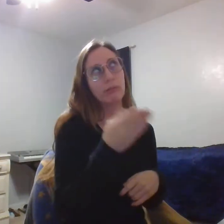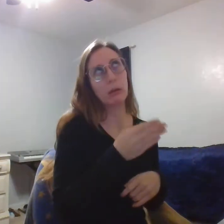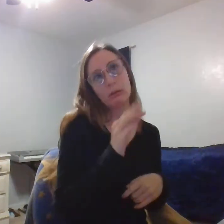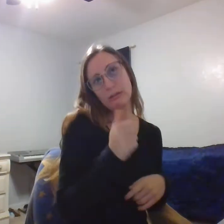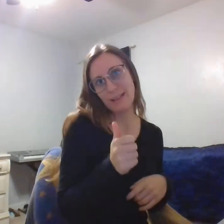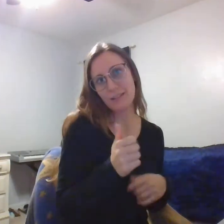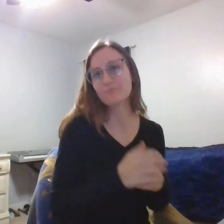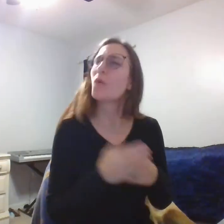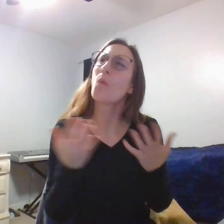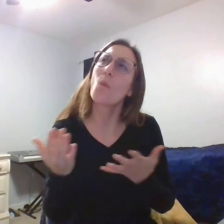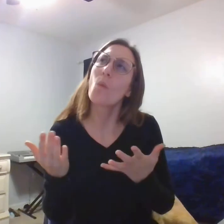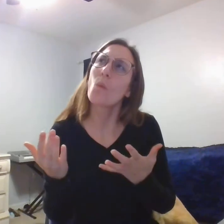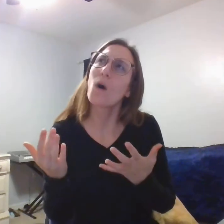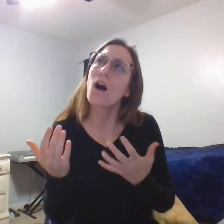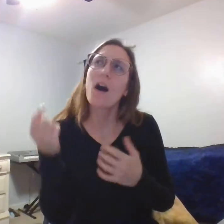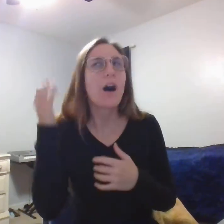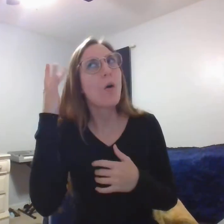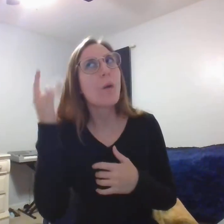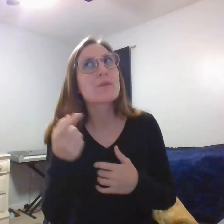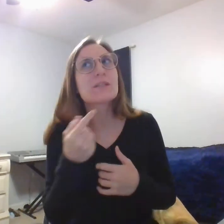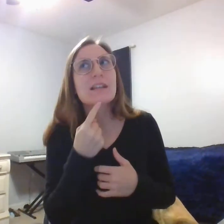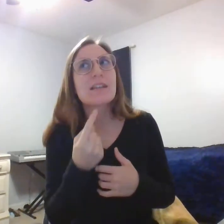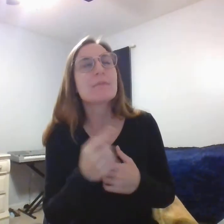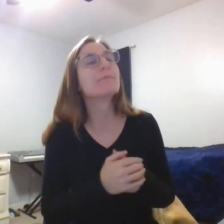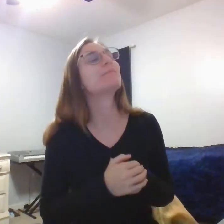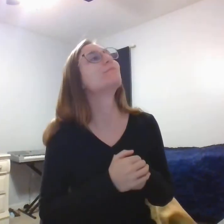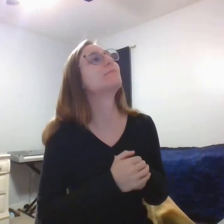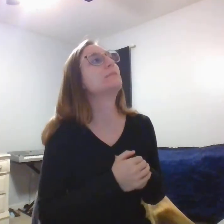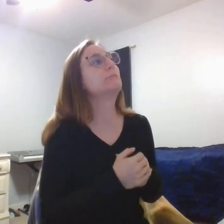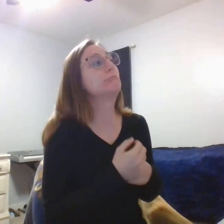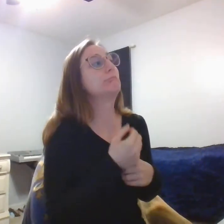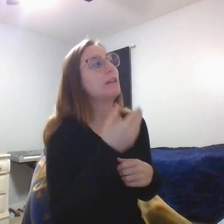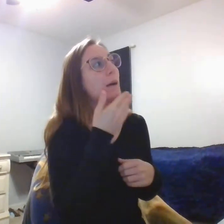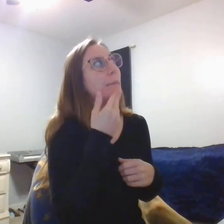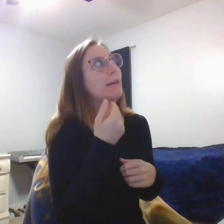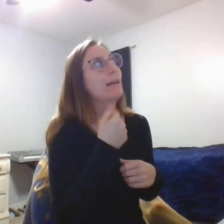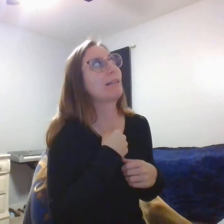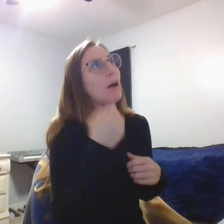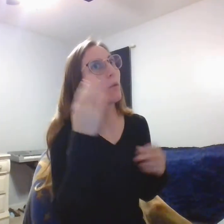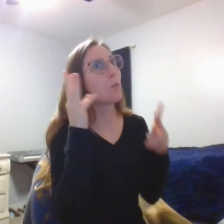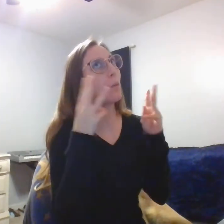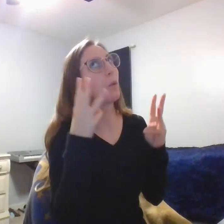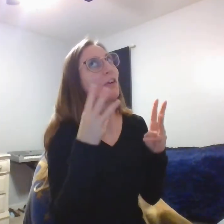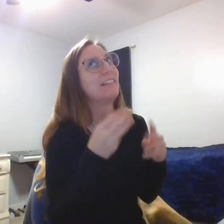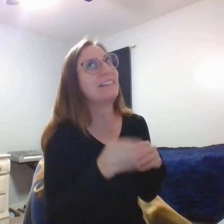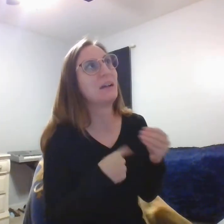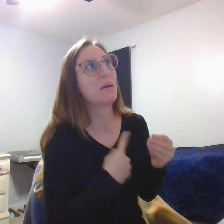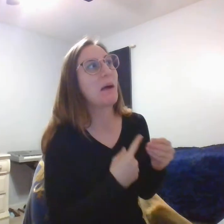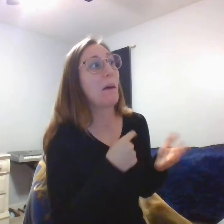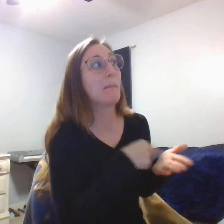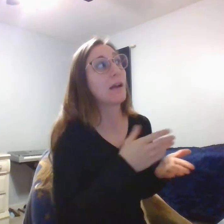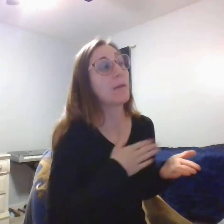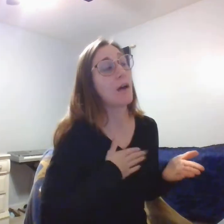I'm probably worried about paying half my rent before the weekends. You know what? I'm really insecure. I'm